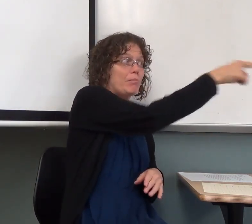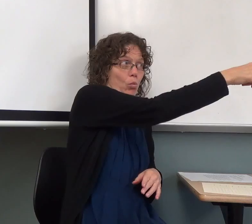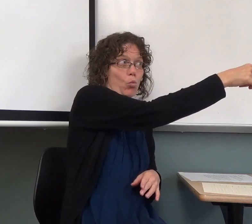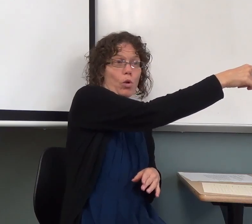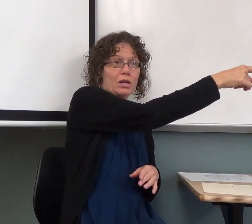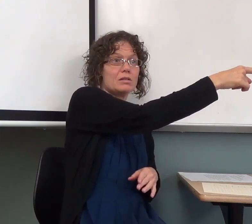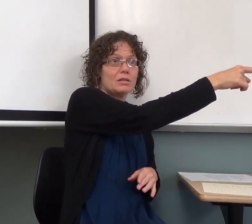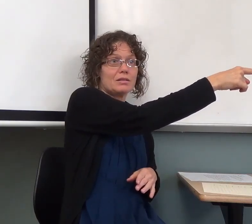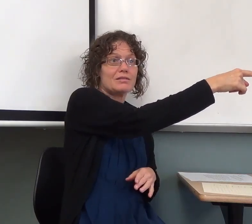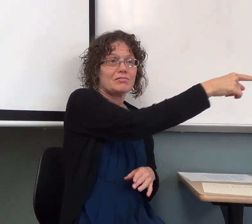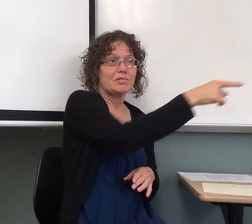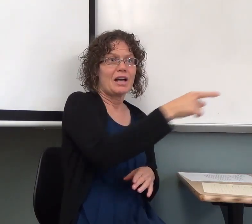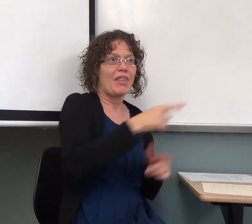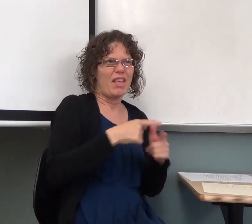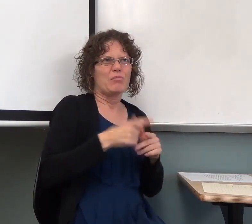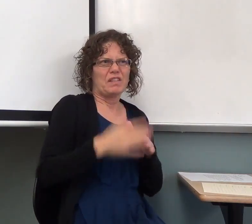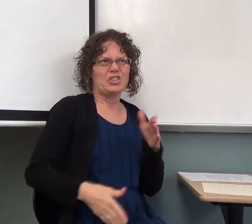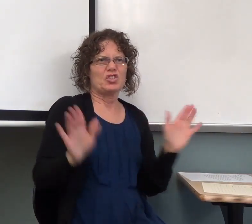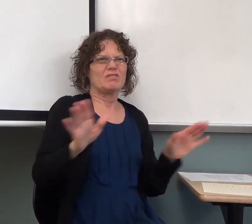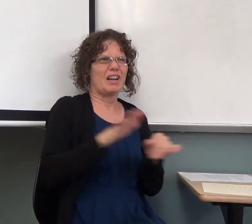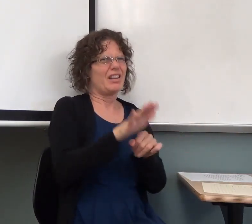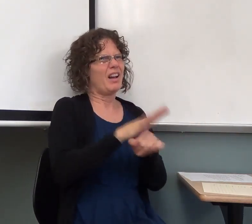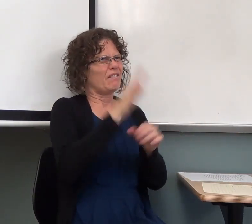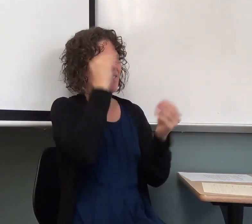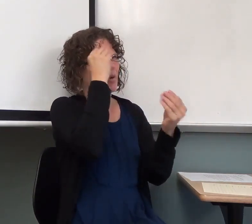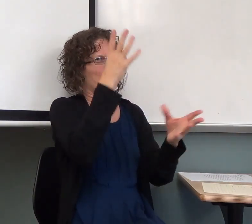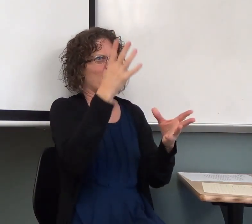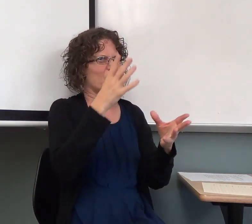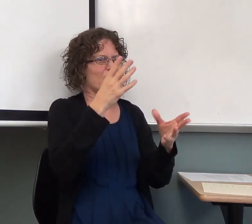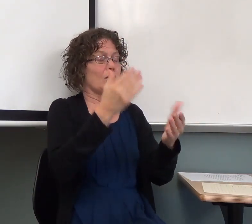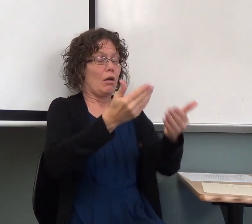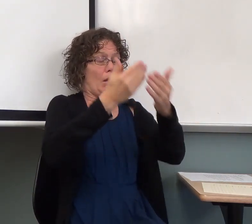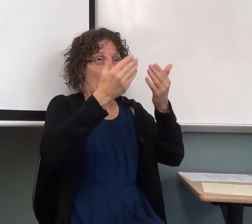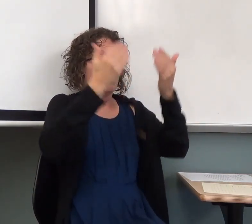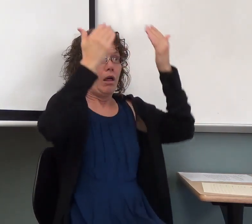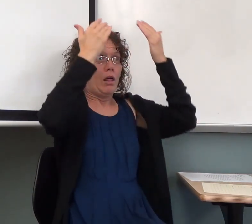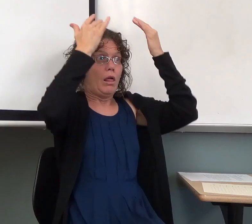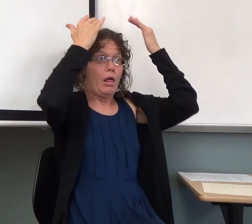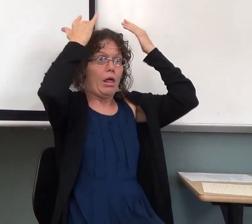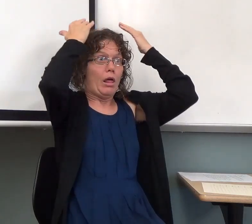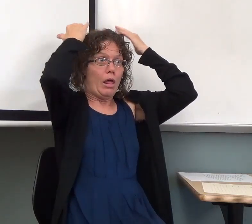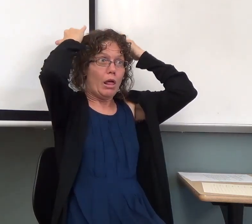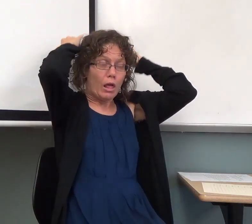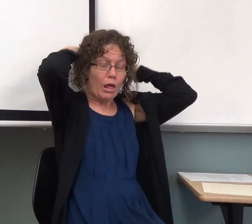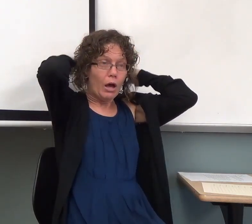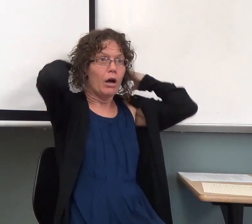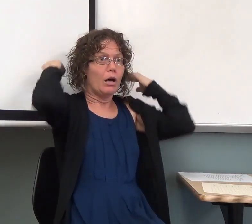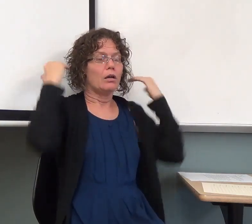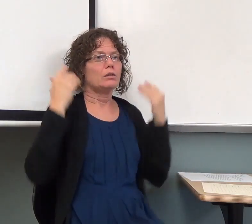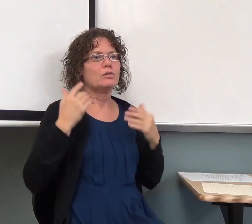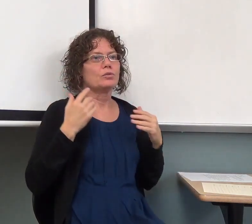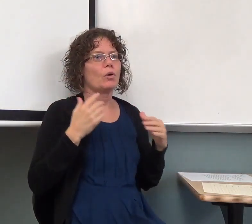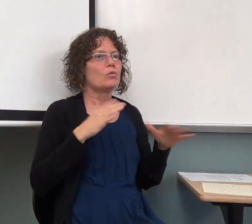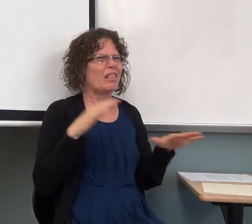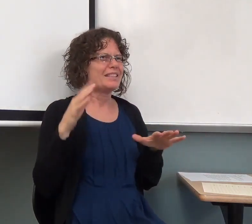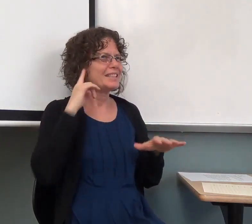what we're going to finish with today. I think you got enough information. That's a lot. I've given you a lot of new stuff. We're going to take a break from there, okay? Yeah. You're not